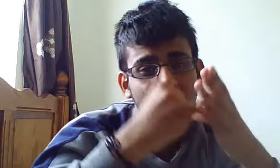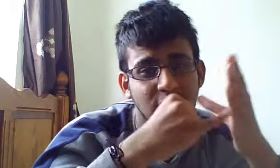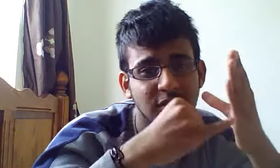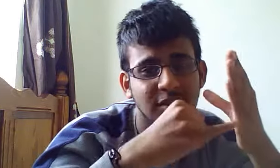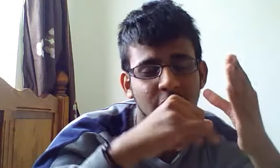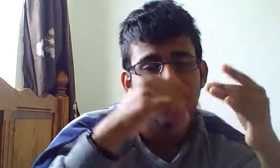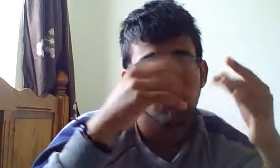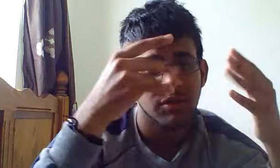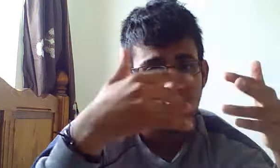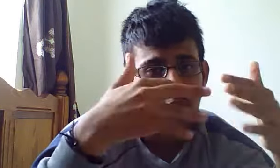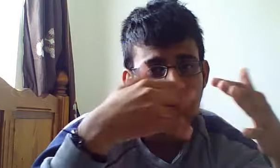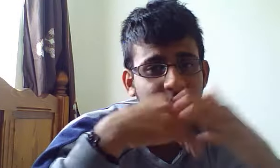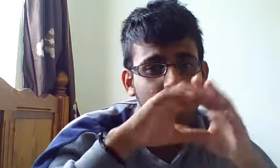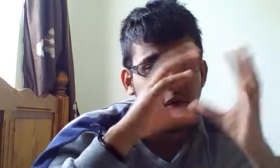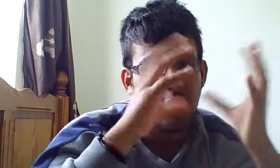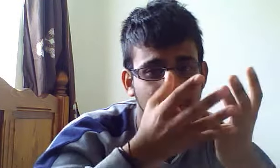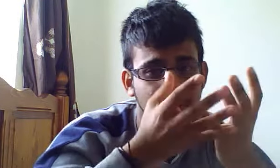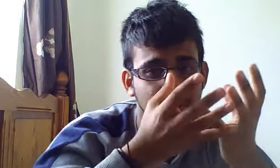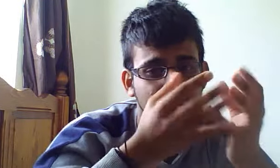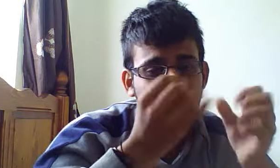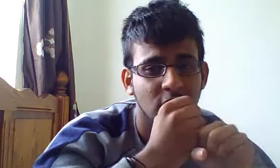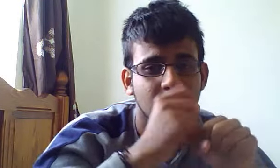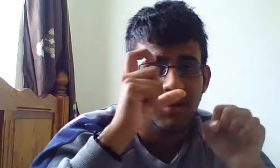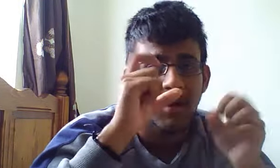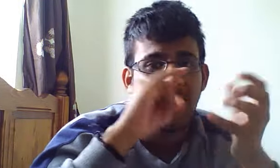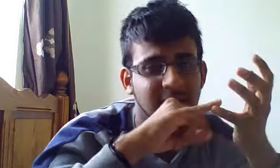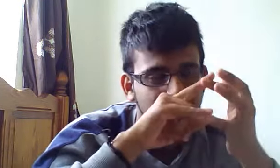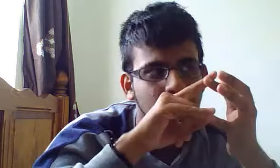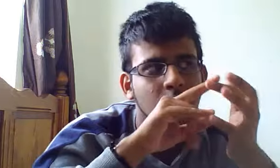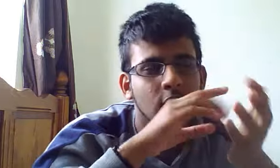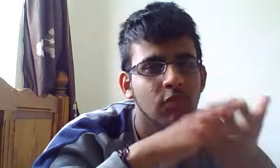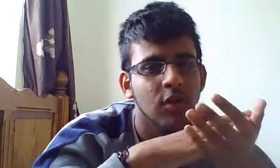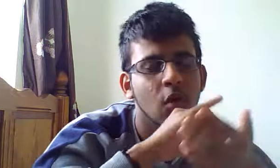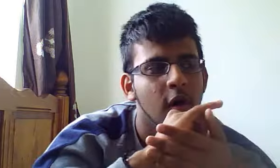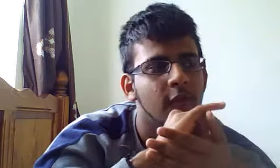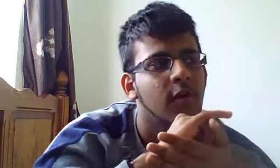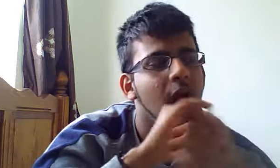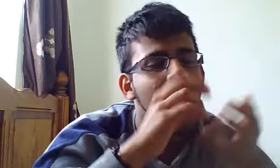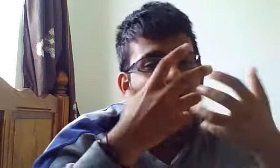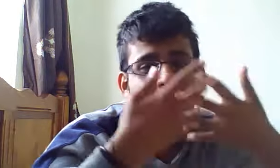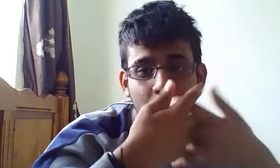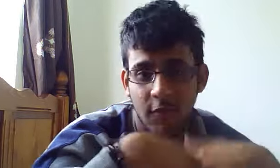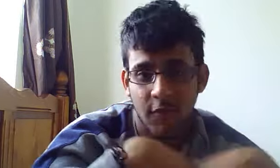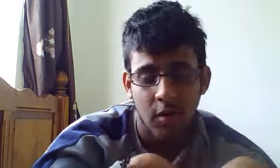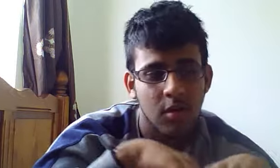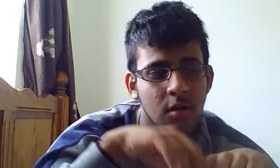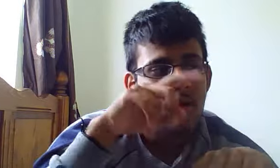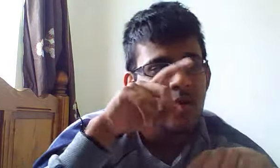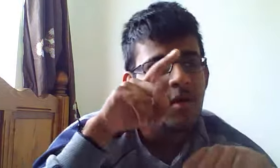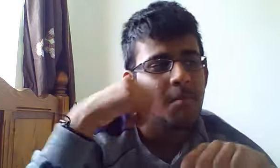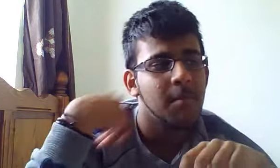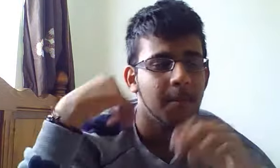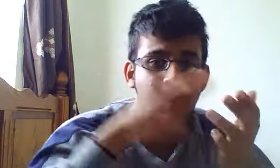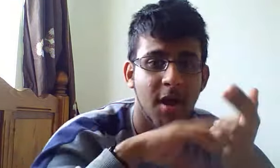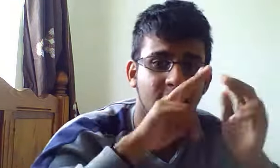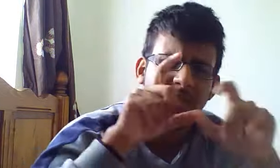words we saw in the world to see new work. However, my priority